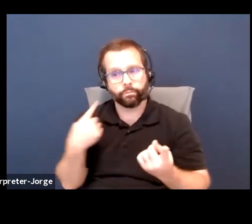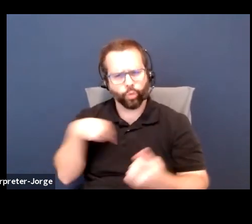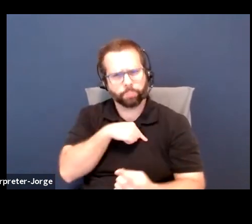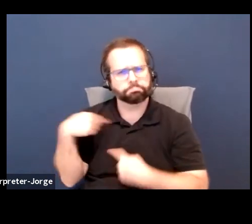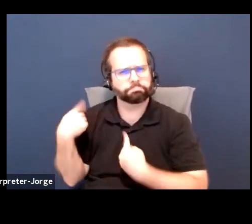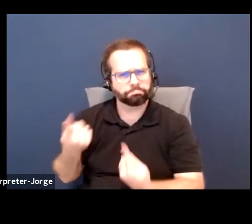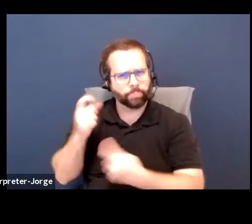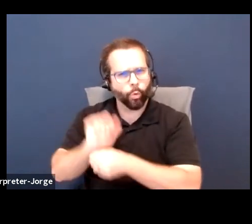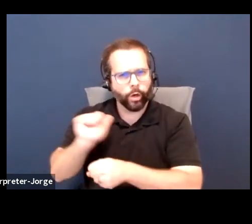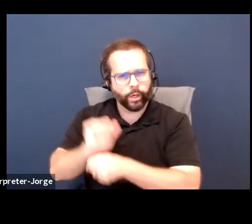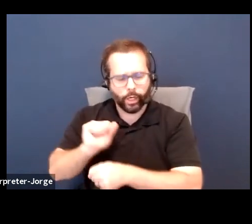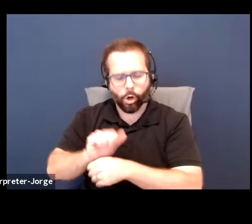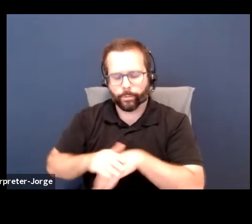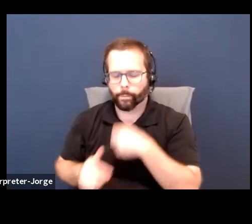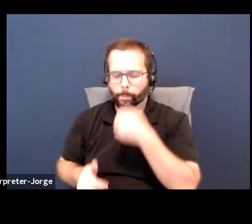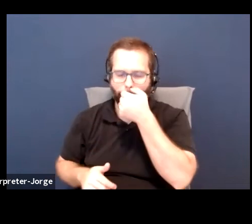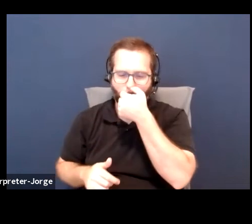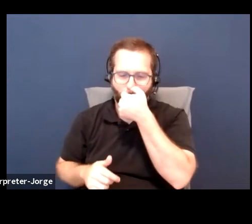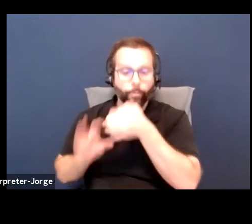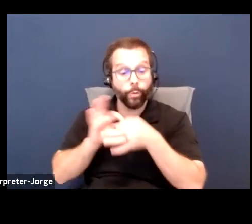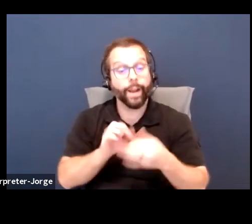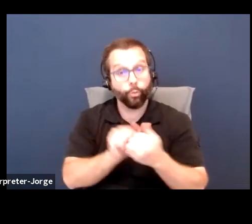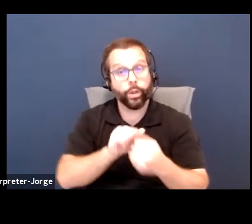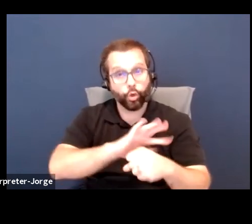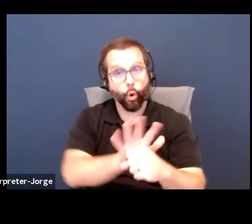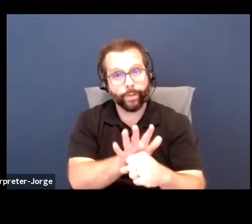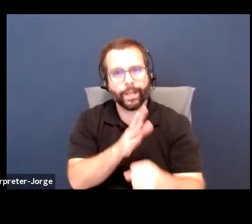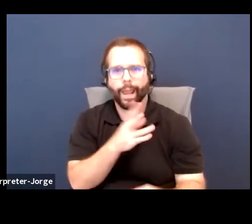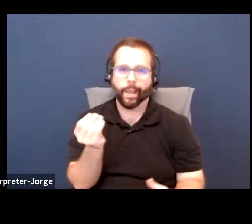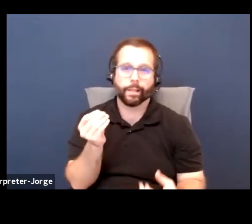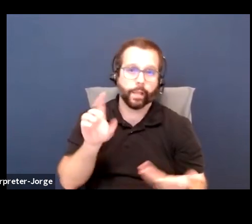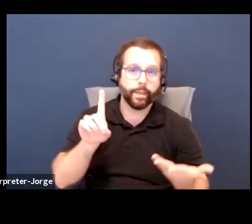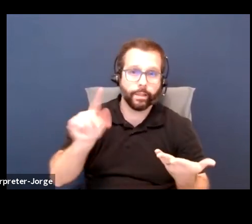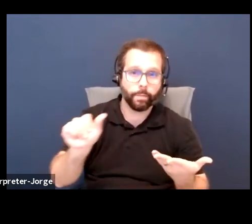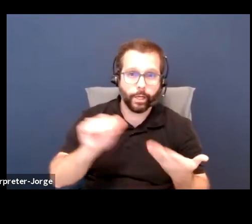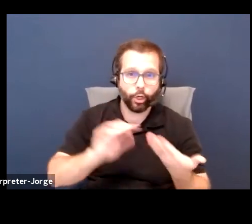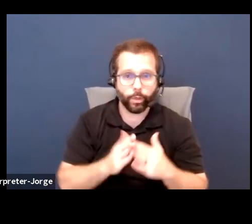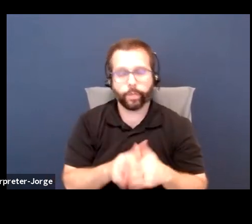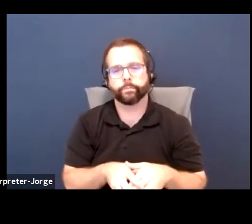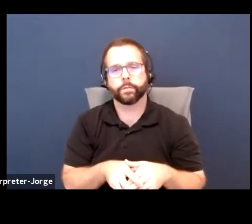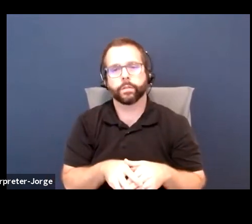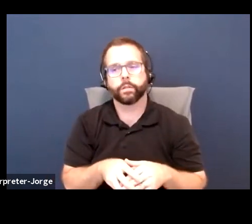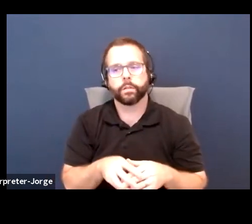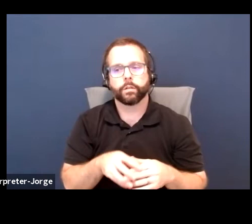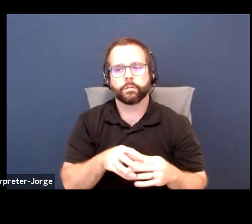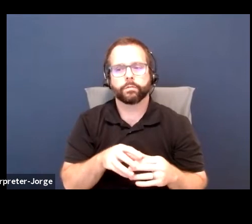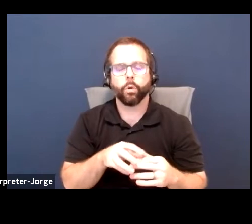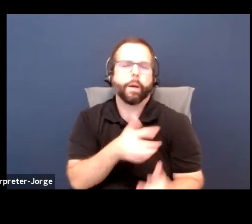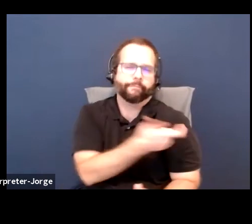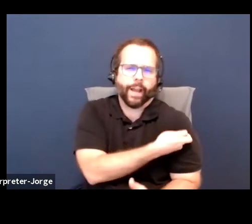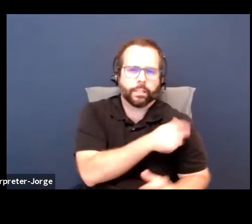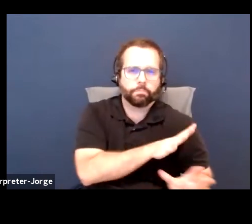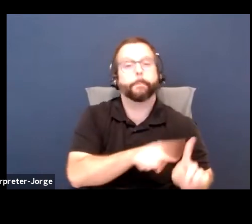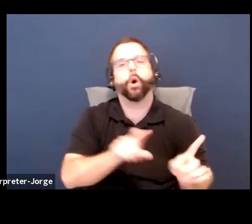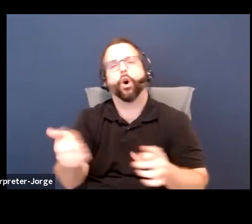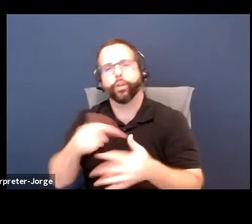to COVID and the disability community in addition to vaccine access. We know